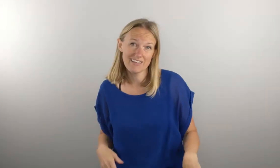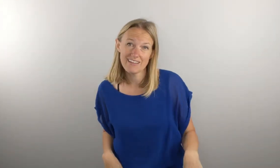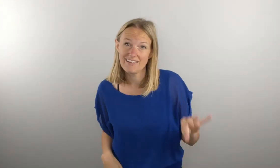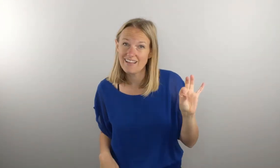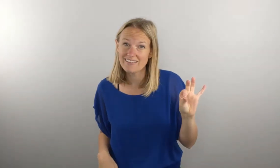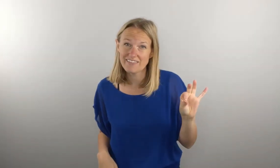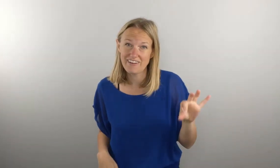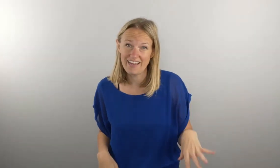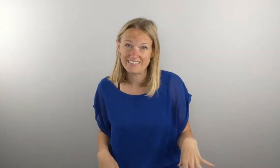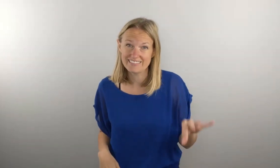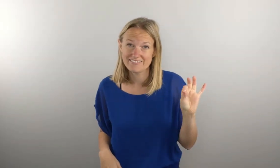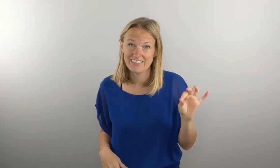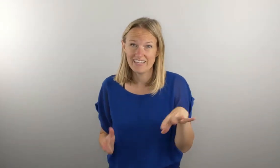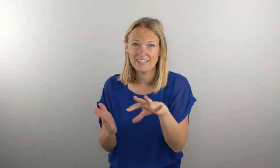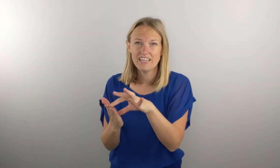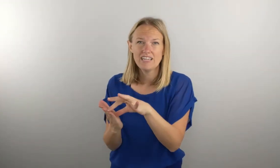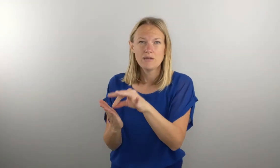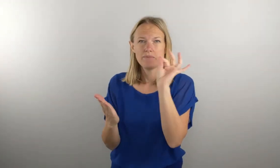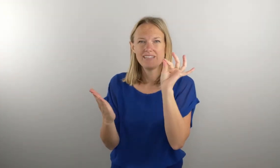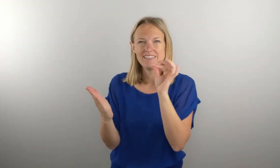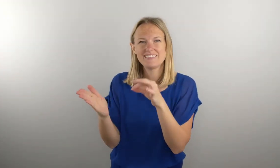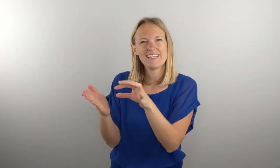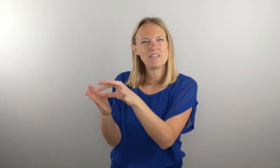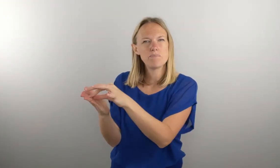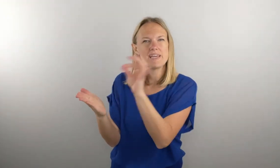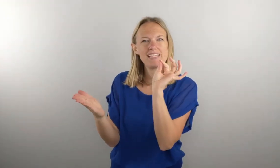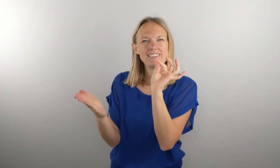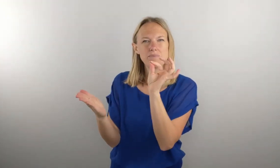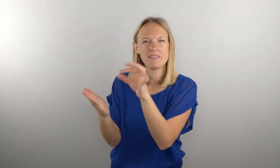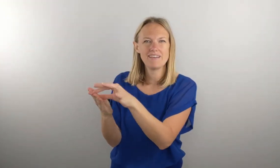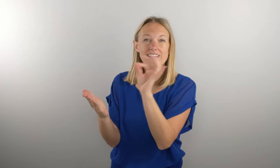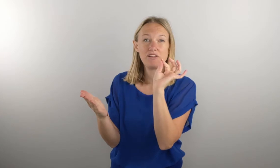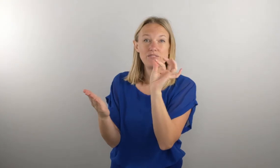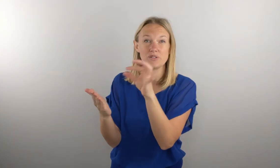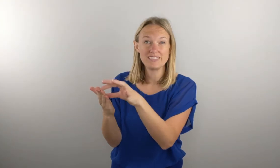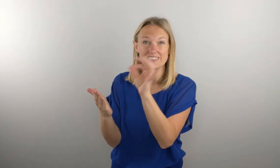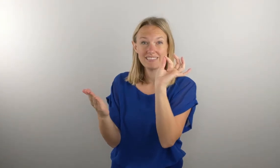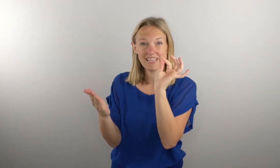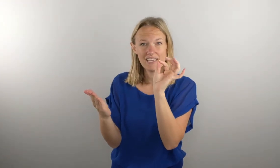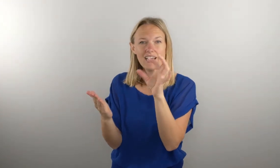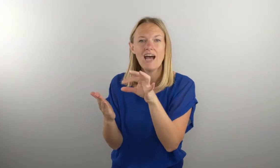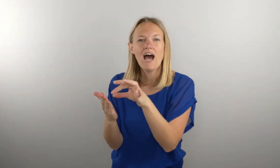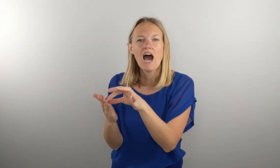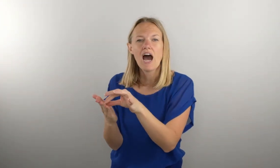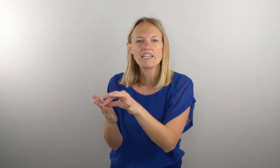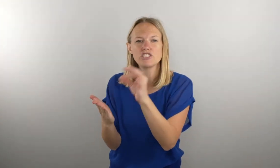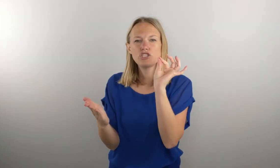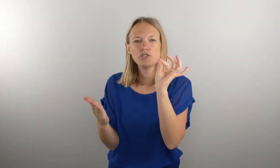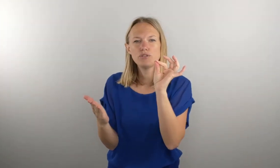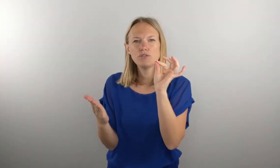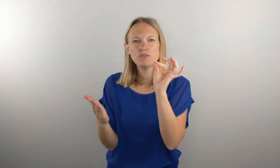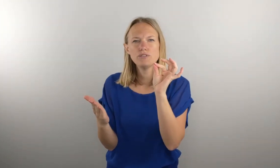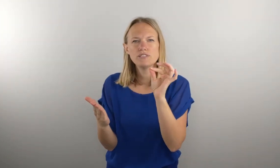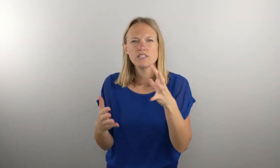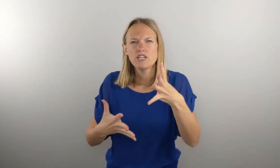a lot like find, okay? But it's like you're picking something out, like you have choices, okay? I choose